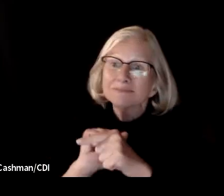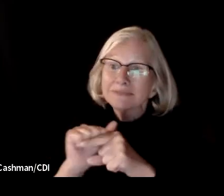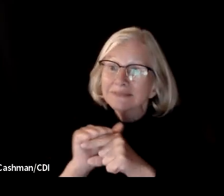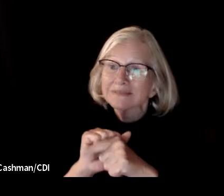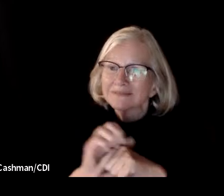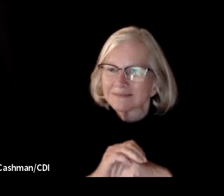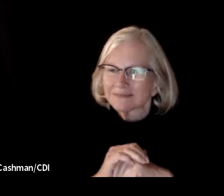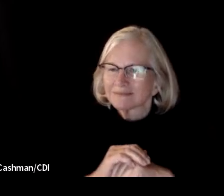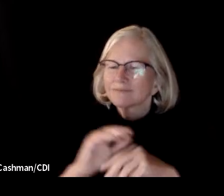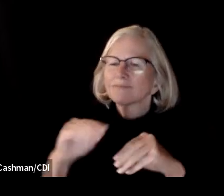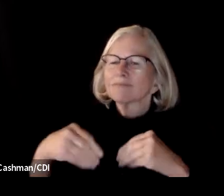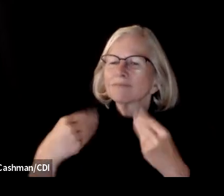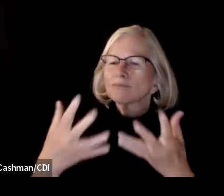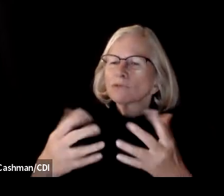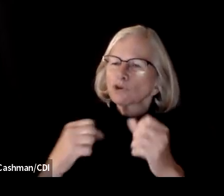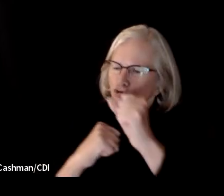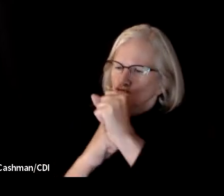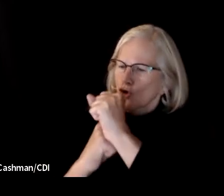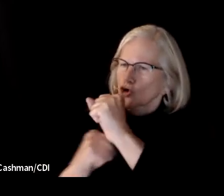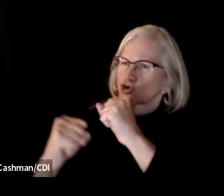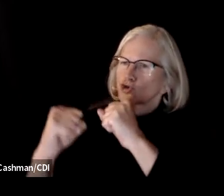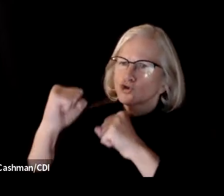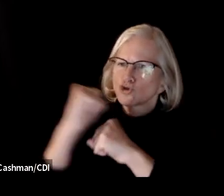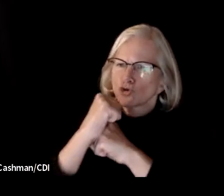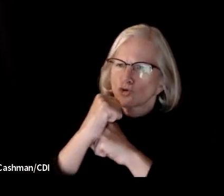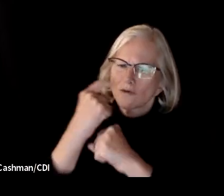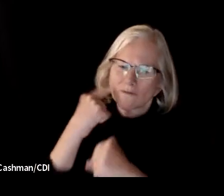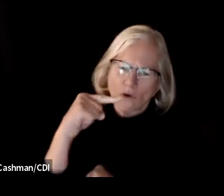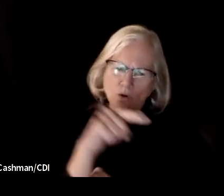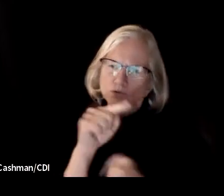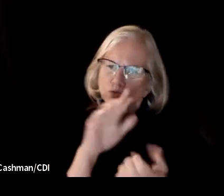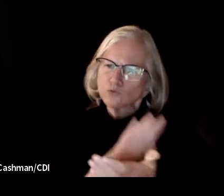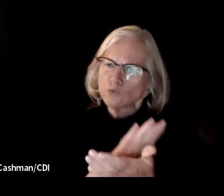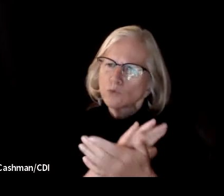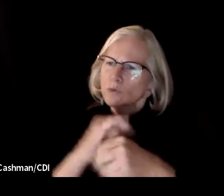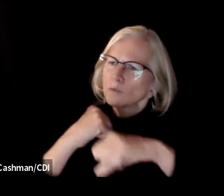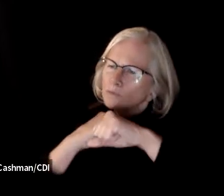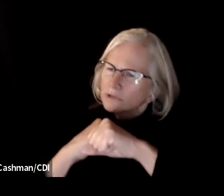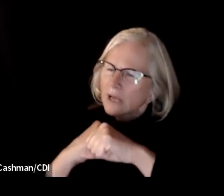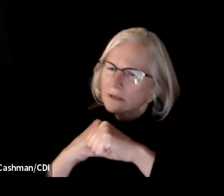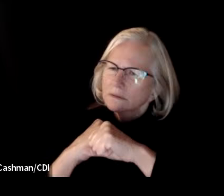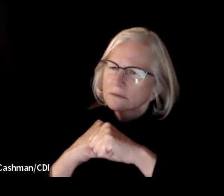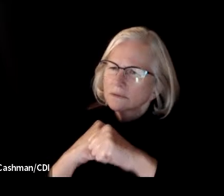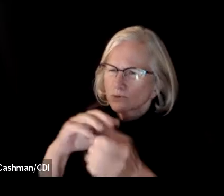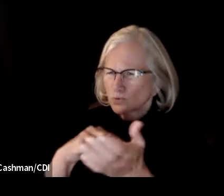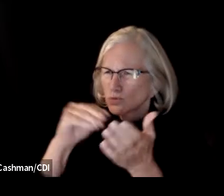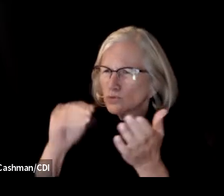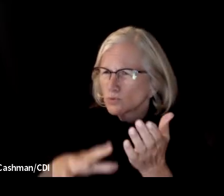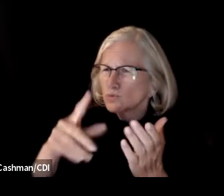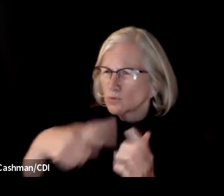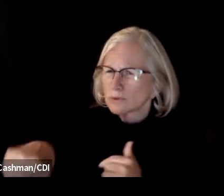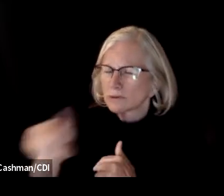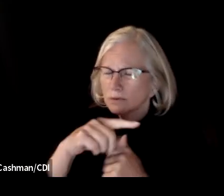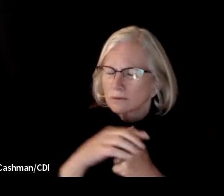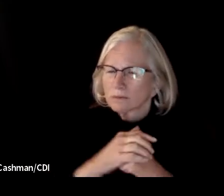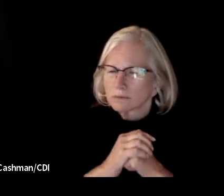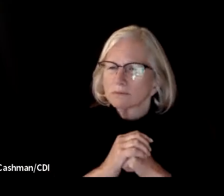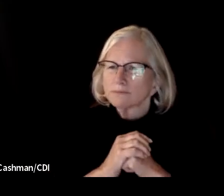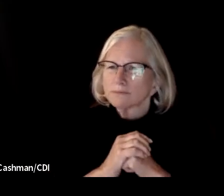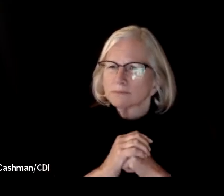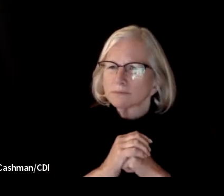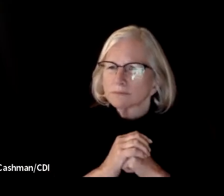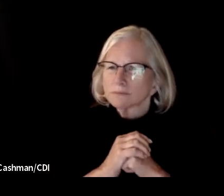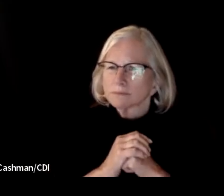help safeguard in-person learning. Key points of the guidance include these. All people